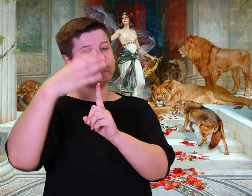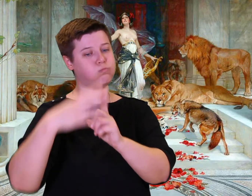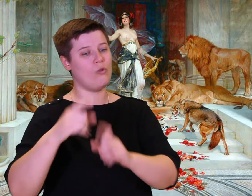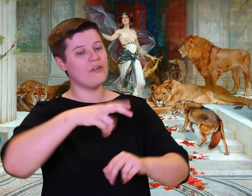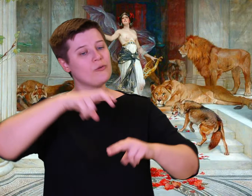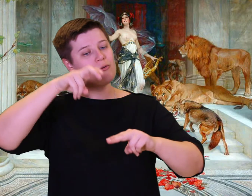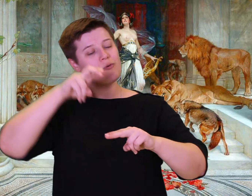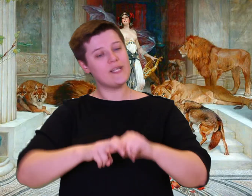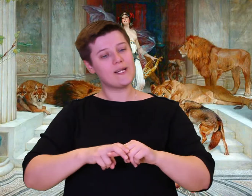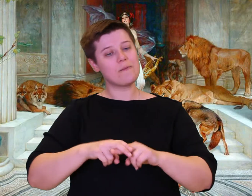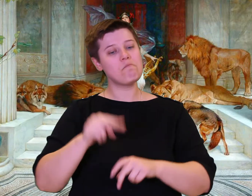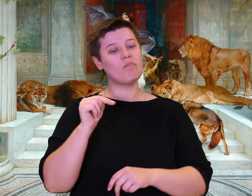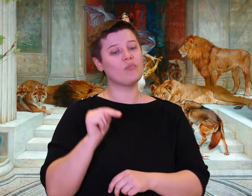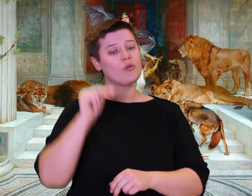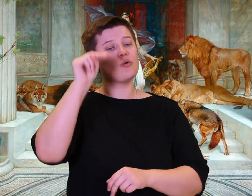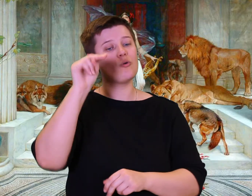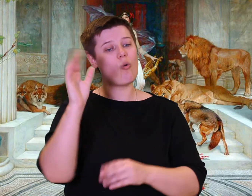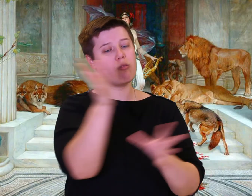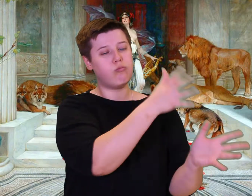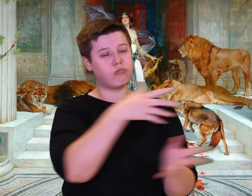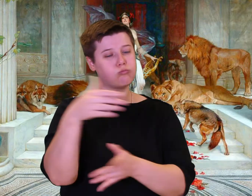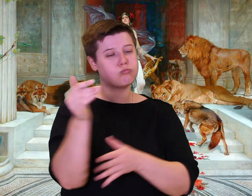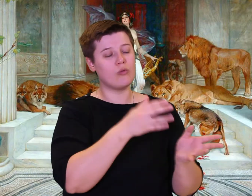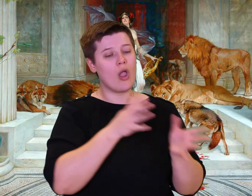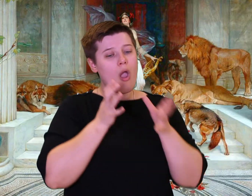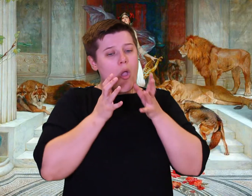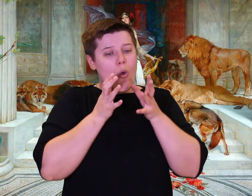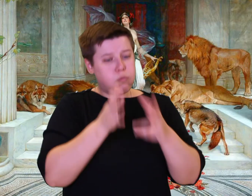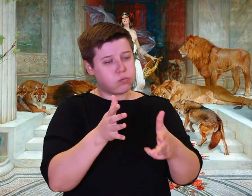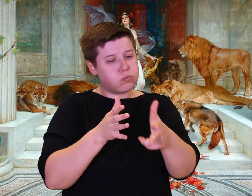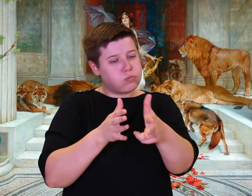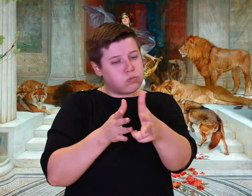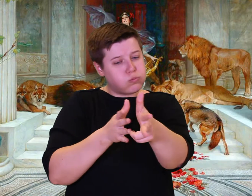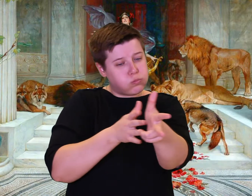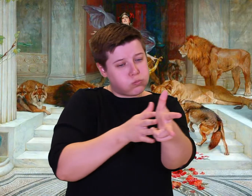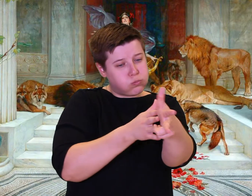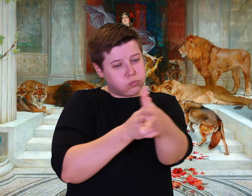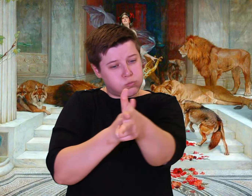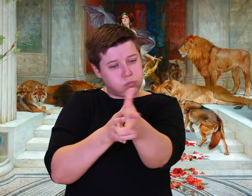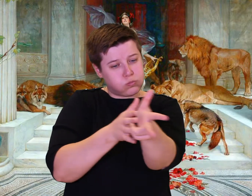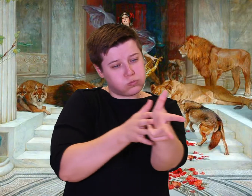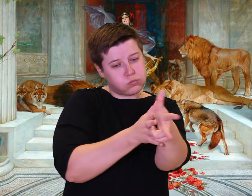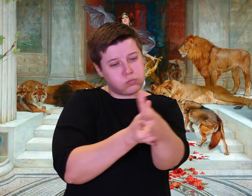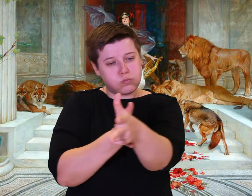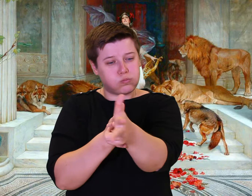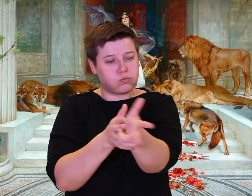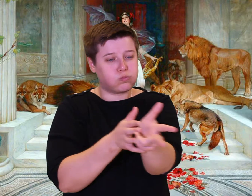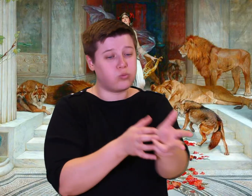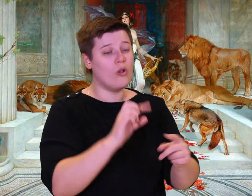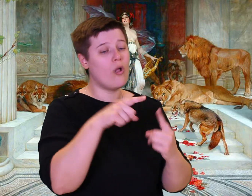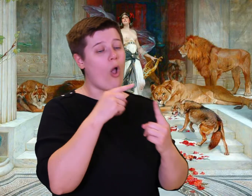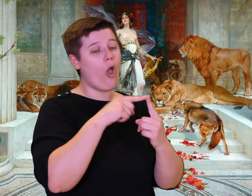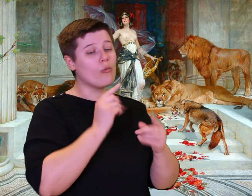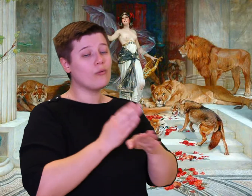Persephone has given him alone full understanding, even now in death. The other spirits flit around as